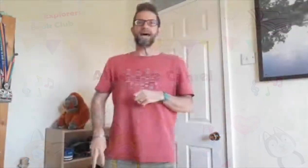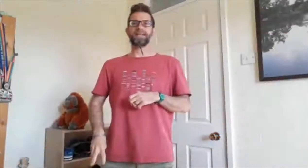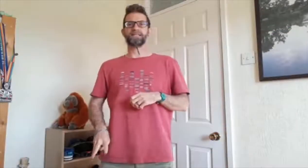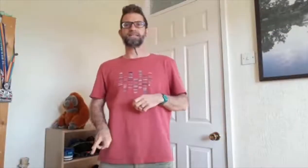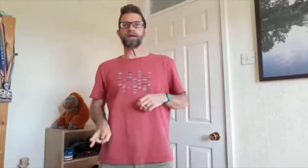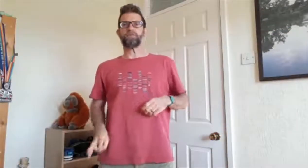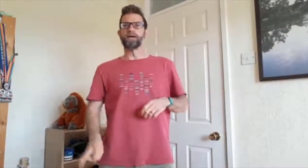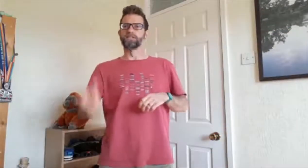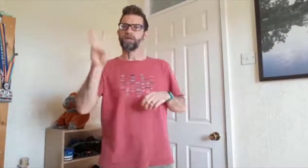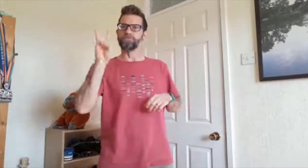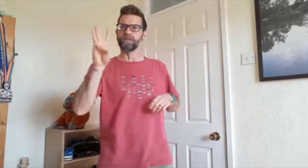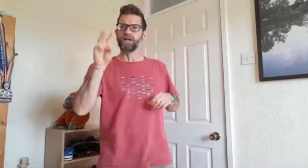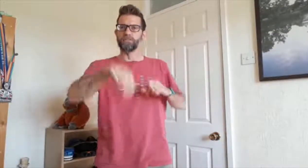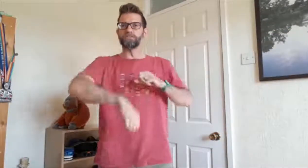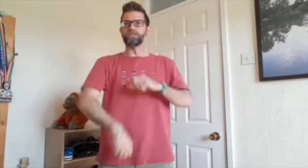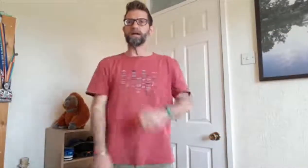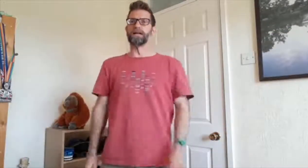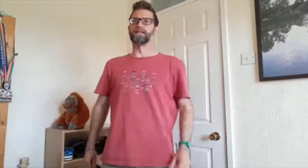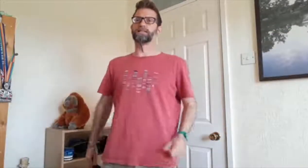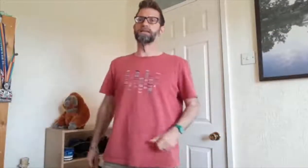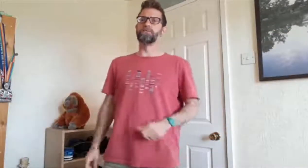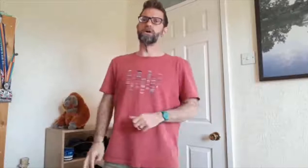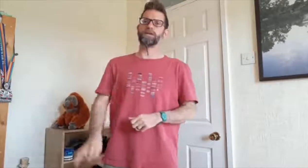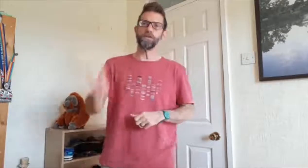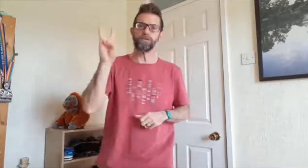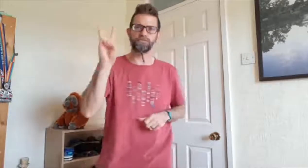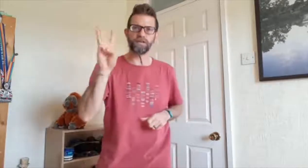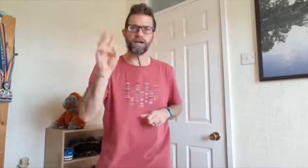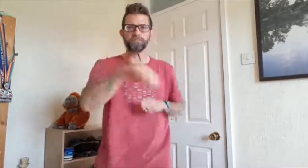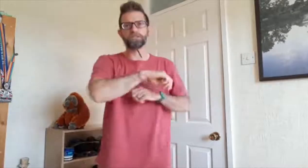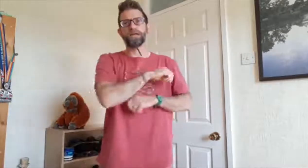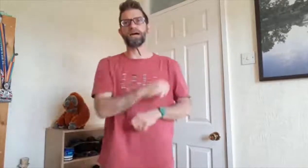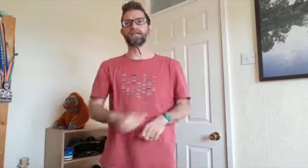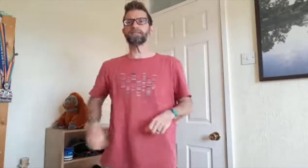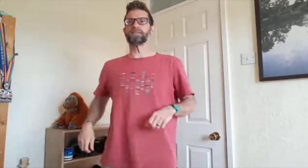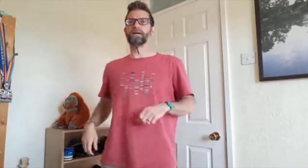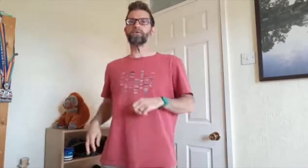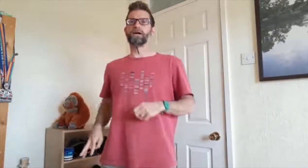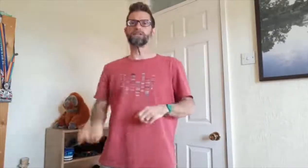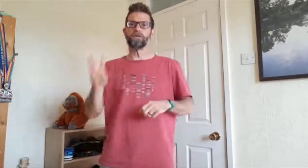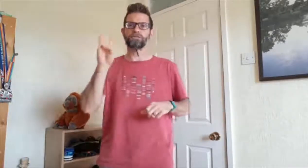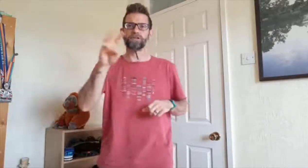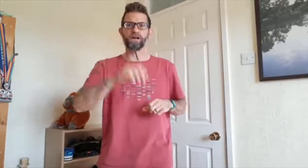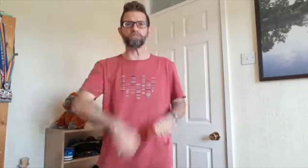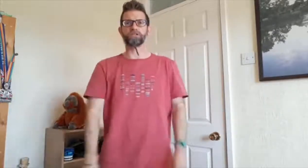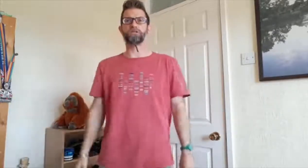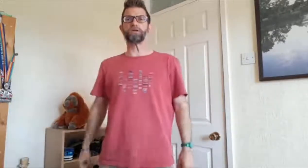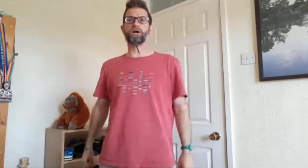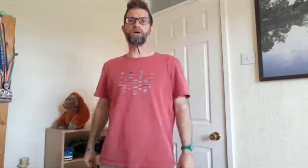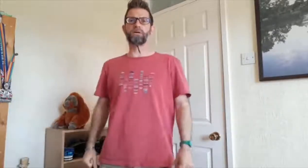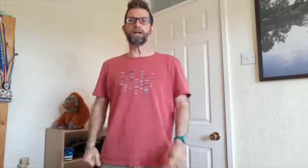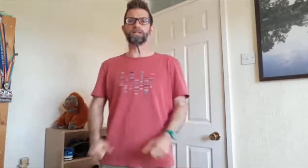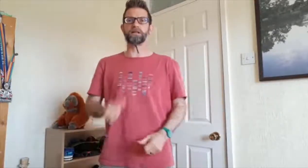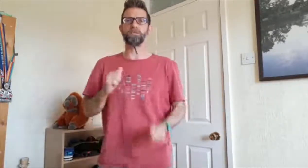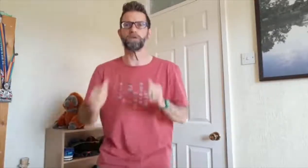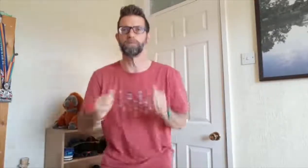Alice the camel has three humps, Alice the camel has three humps, Alice the camel has three humps, so go Alice go, buda buda